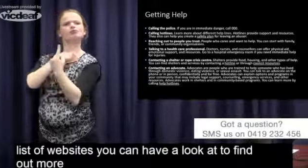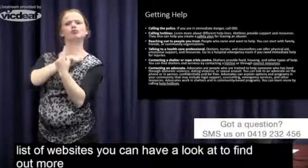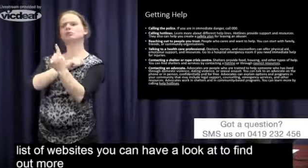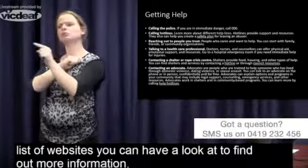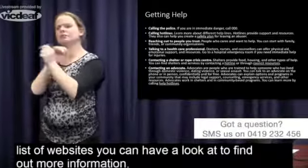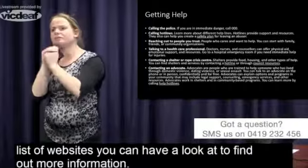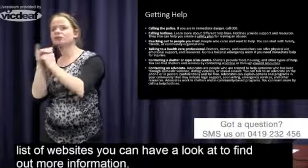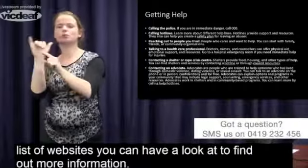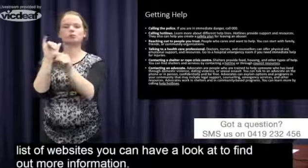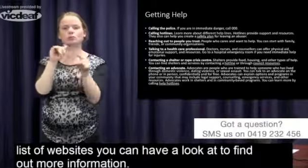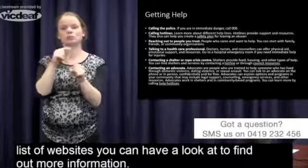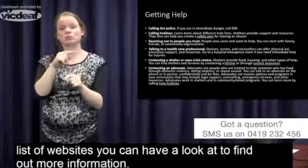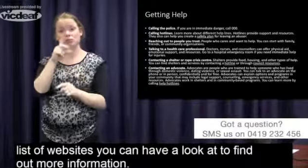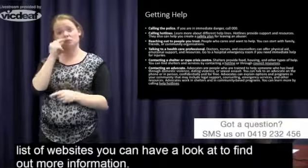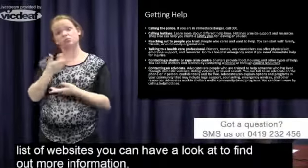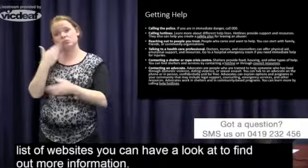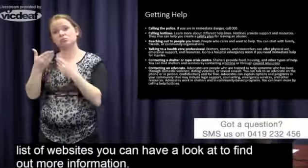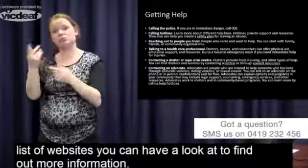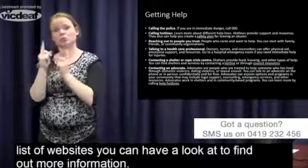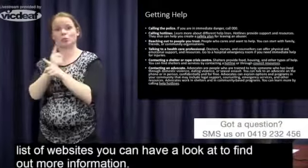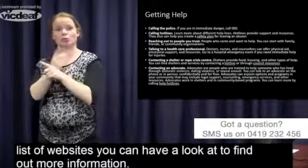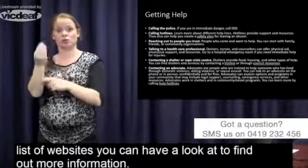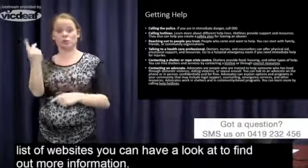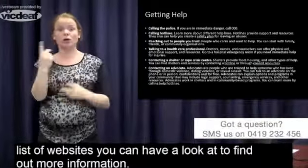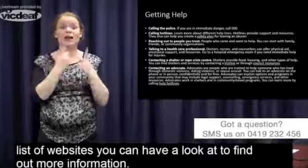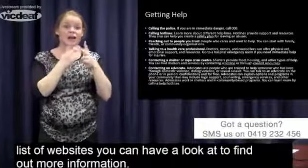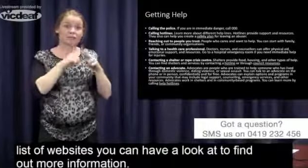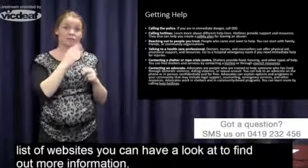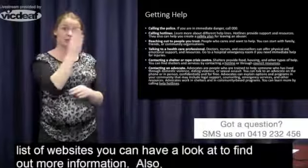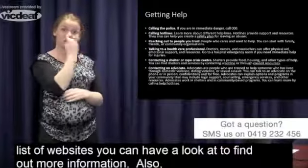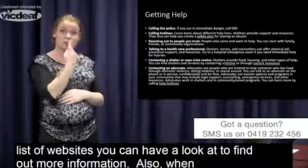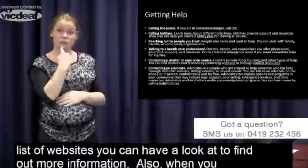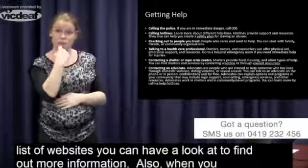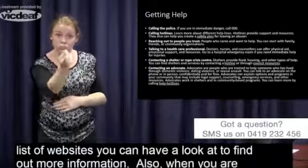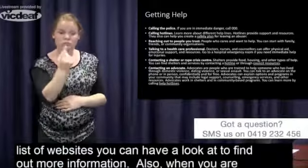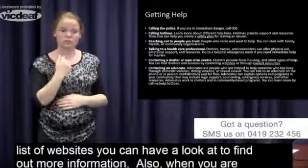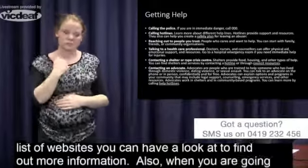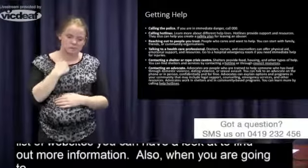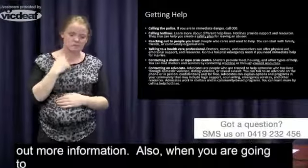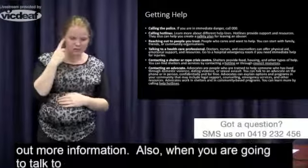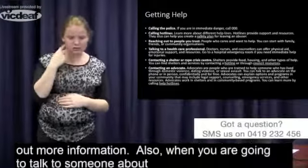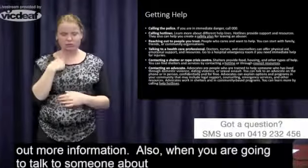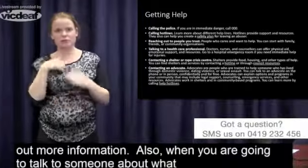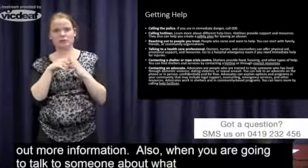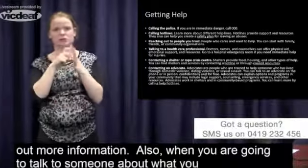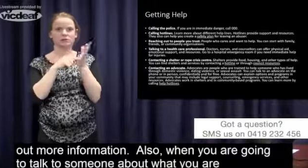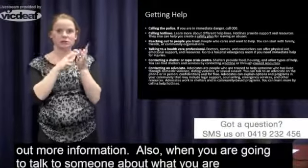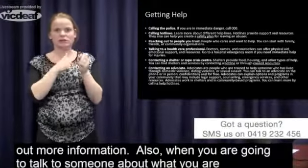And also, when you are going to talk to someone about what you're experiencing, please make sure it's somebody you trust.